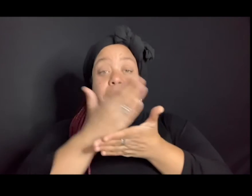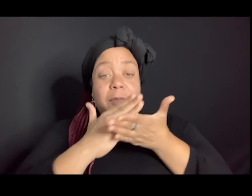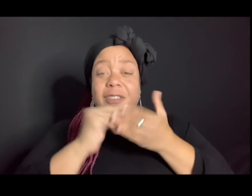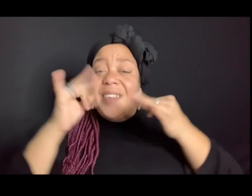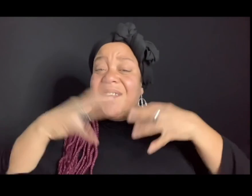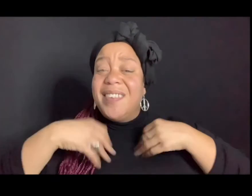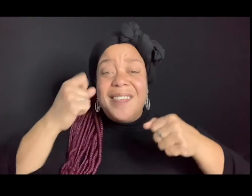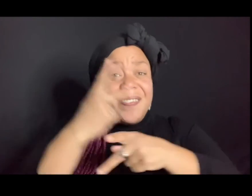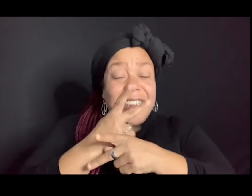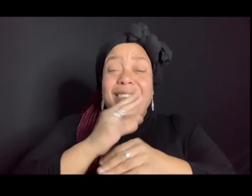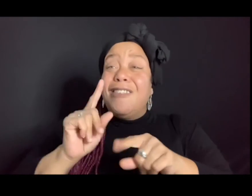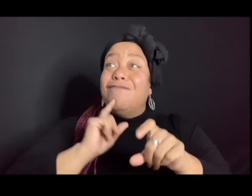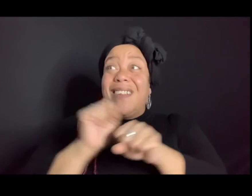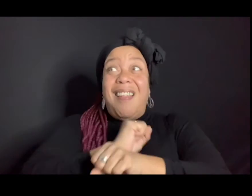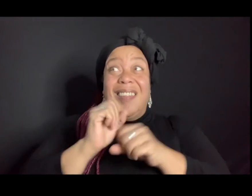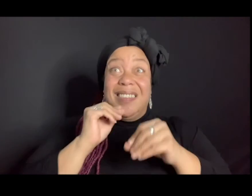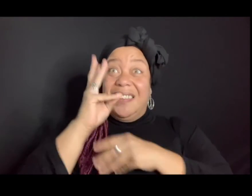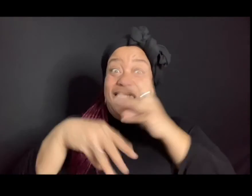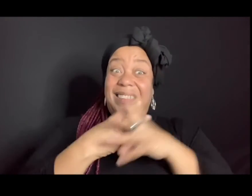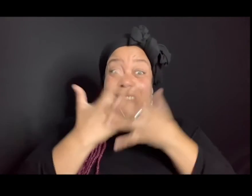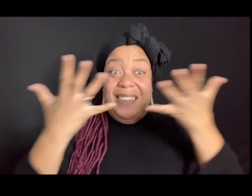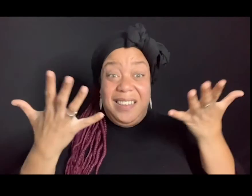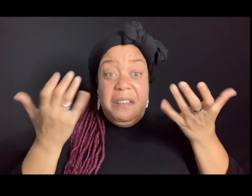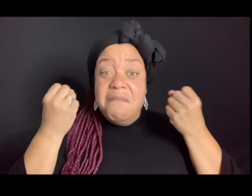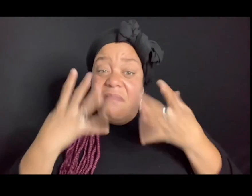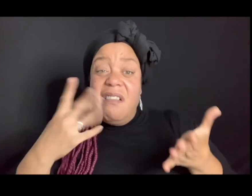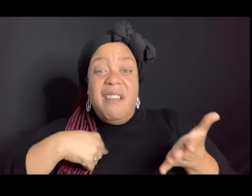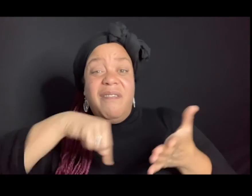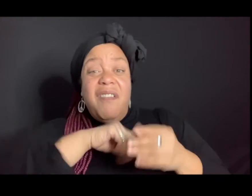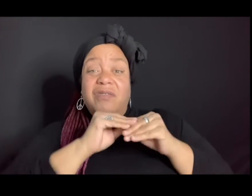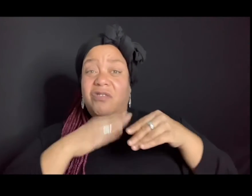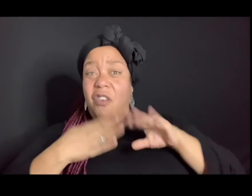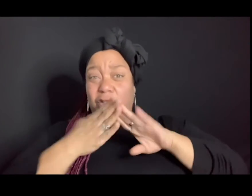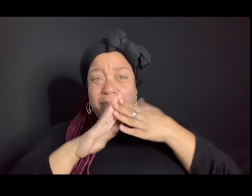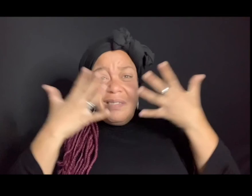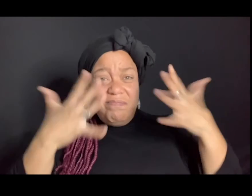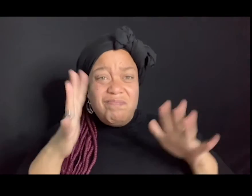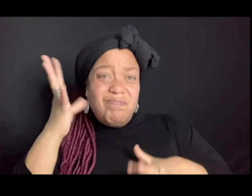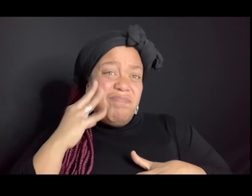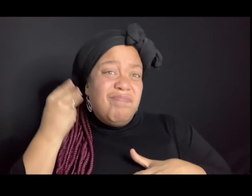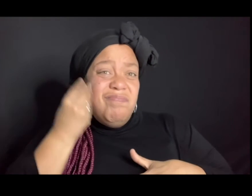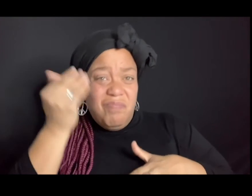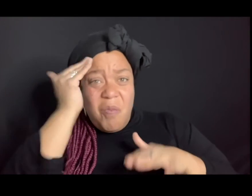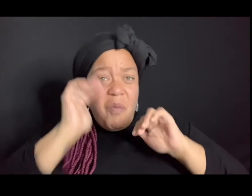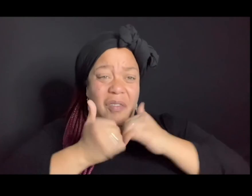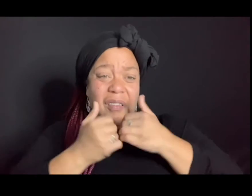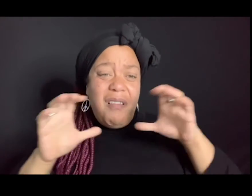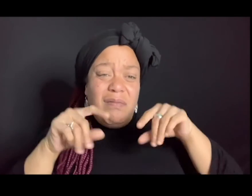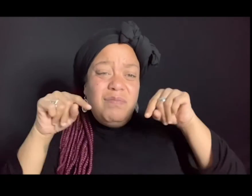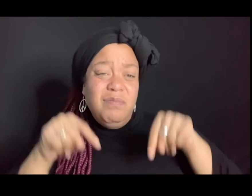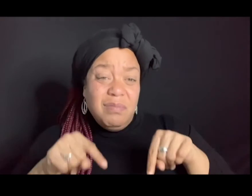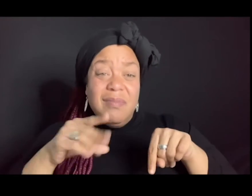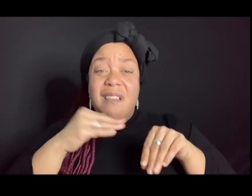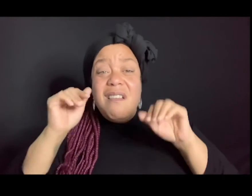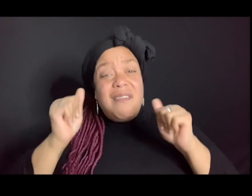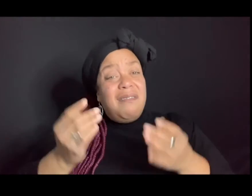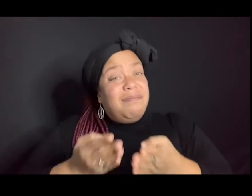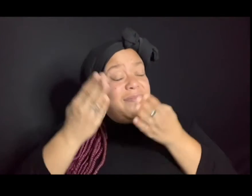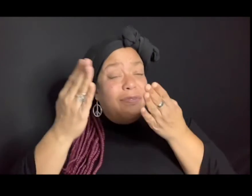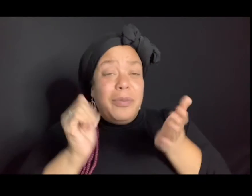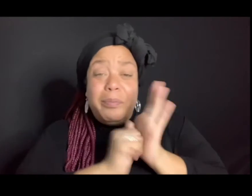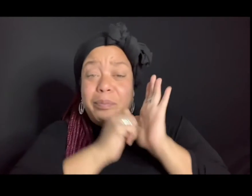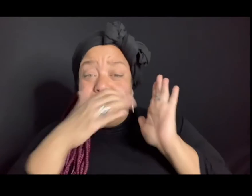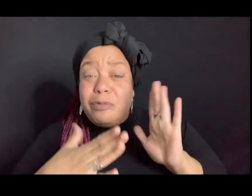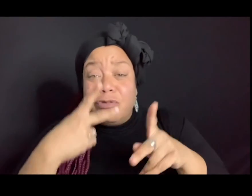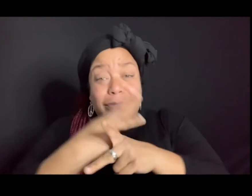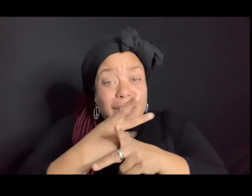healthcare, and the reality is that many of us in our communities know how to do this, can offer abortion care, and we can also